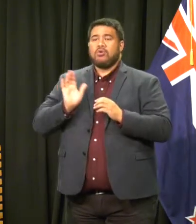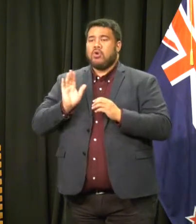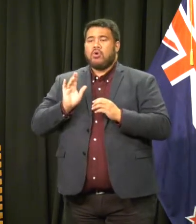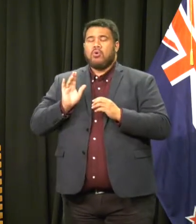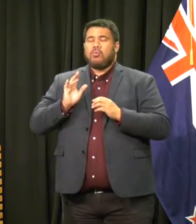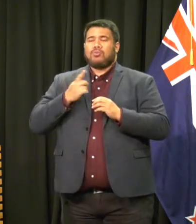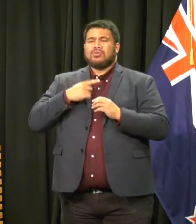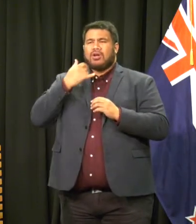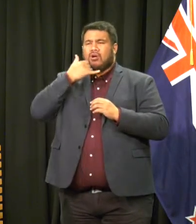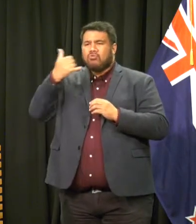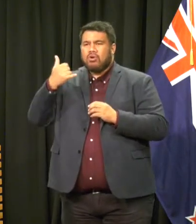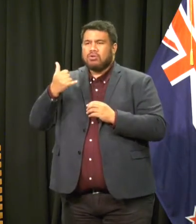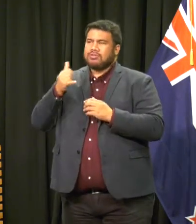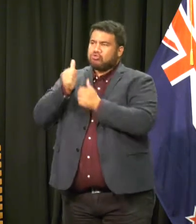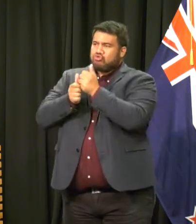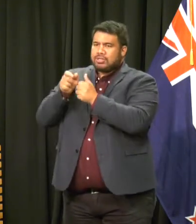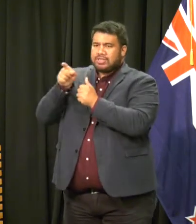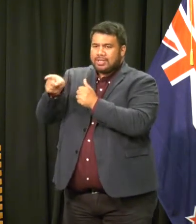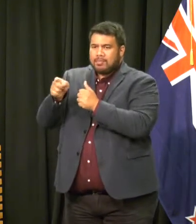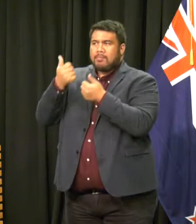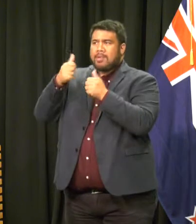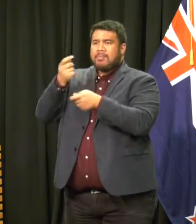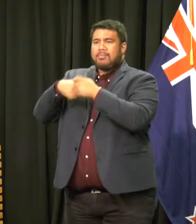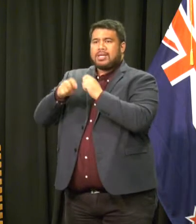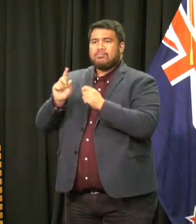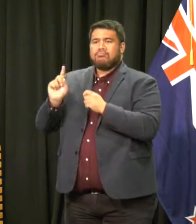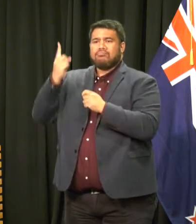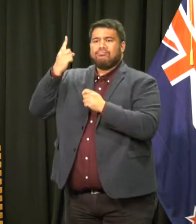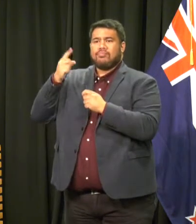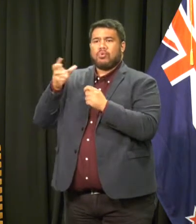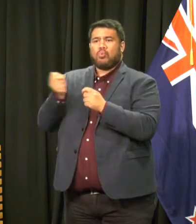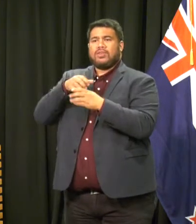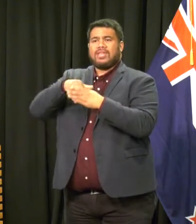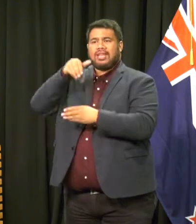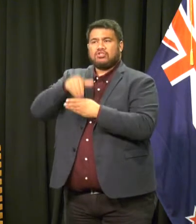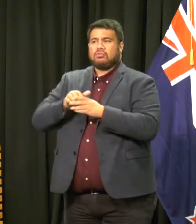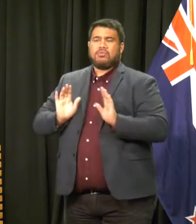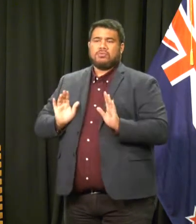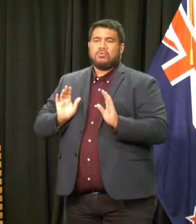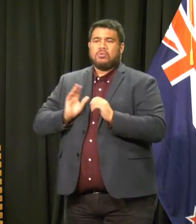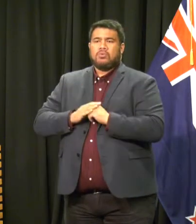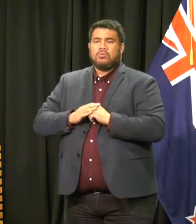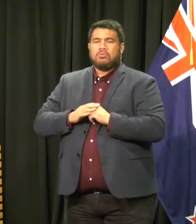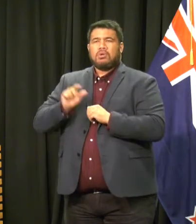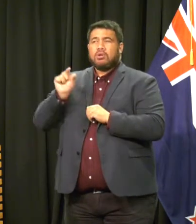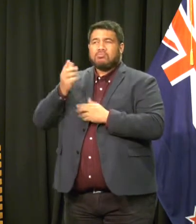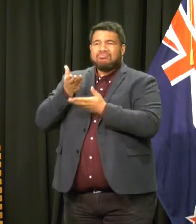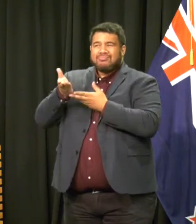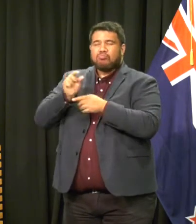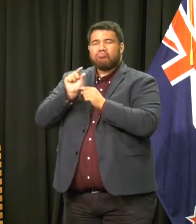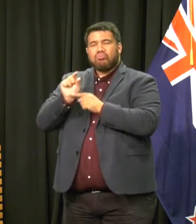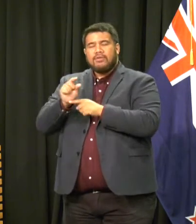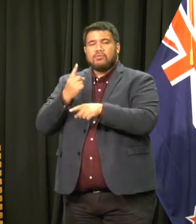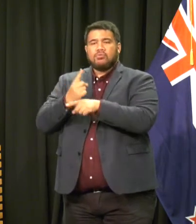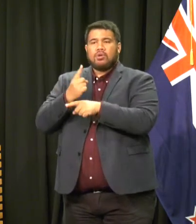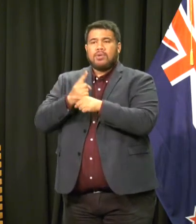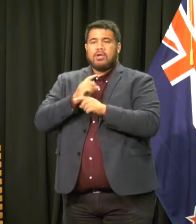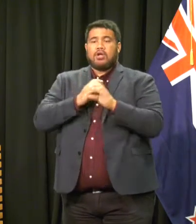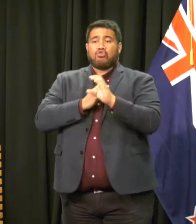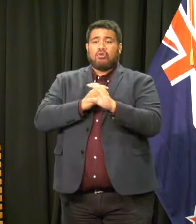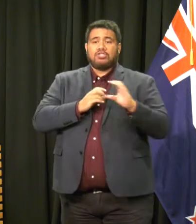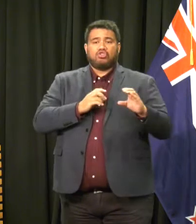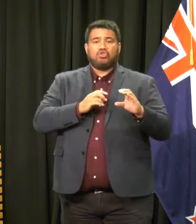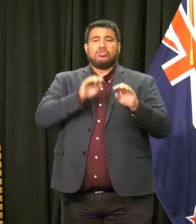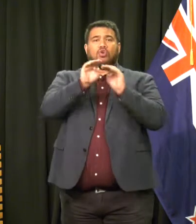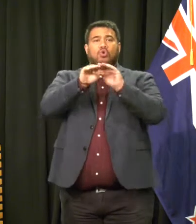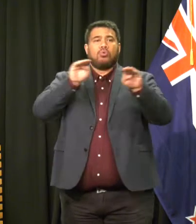to acknowledge and congratulate him on his success at the election. We had a very brief conversation around the issue of the Christchurch call. We